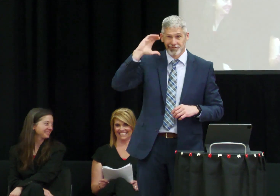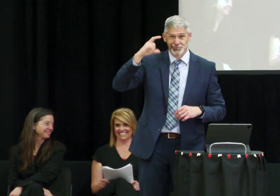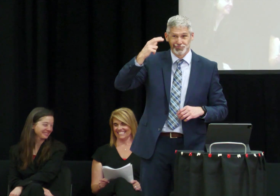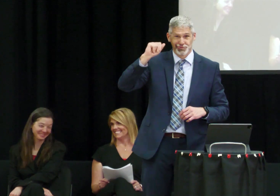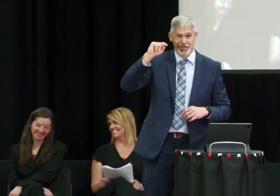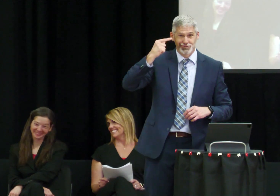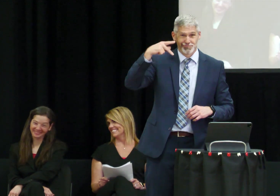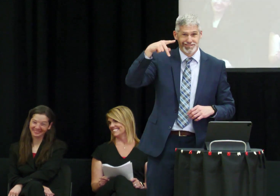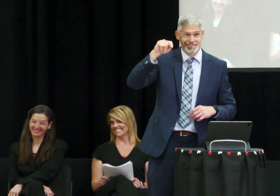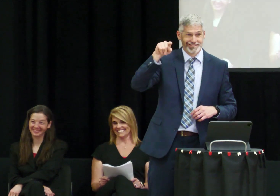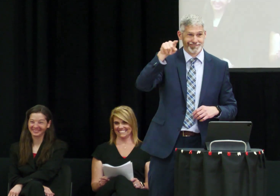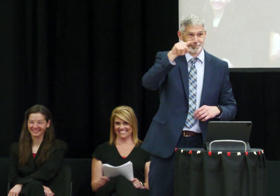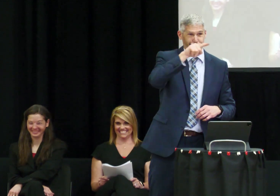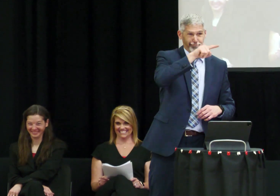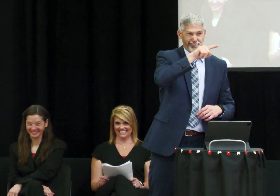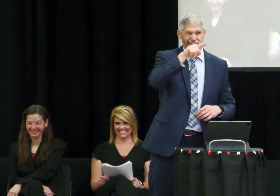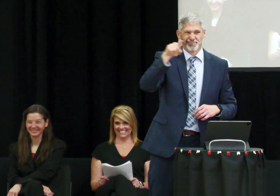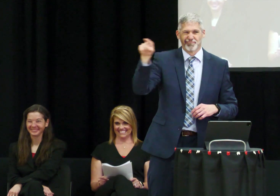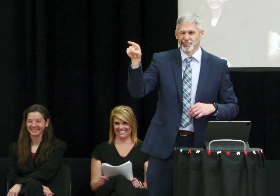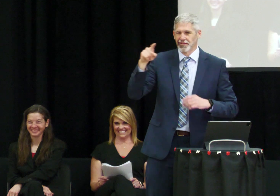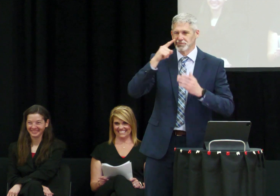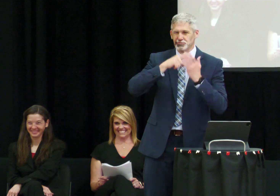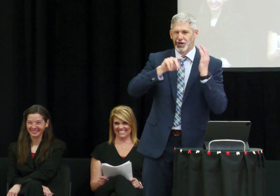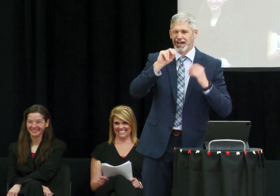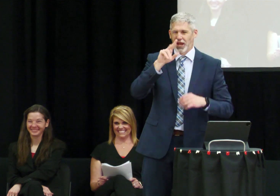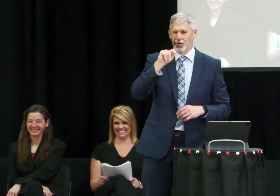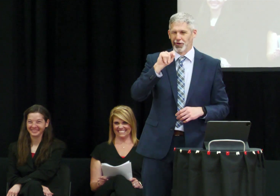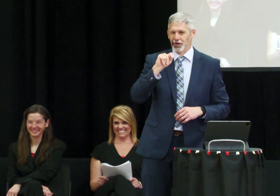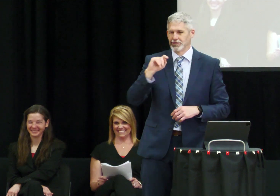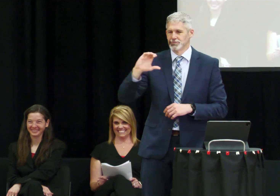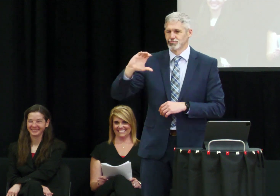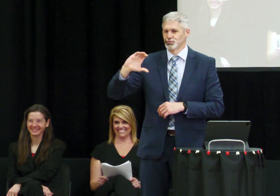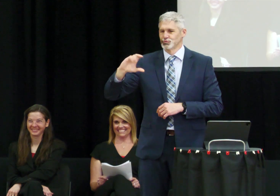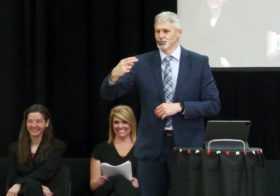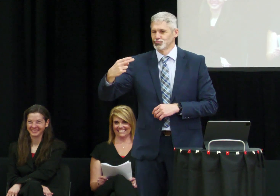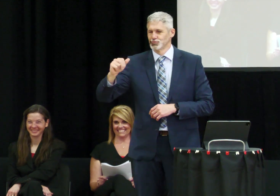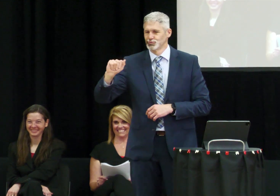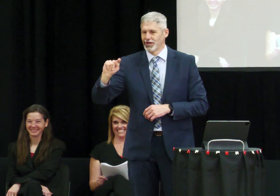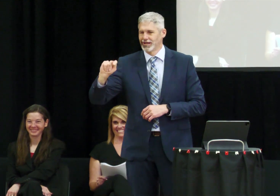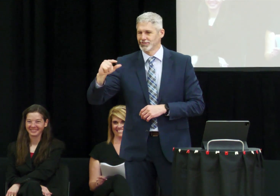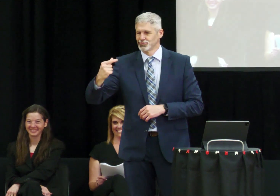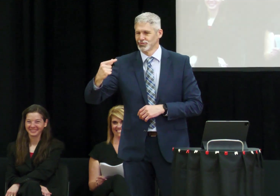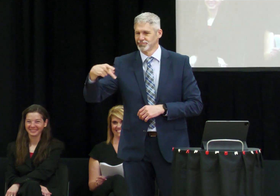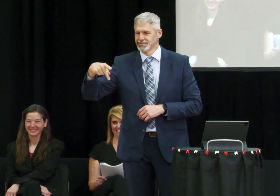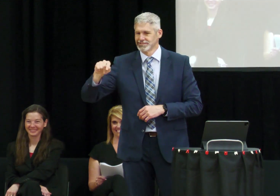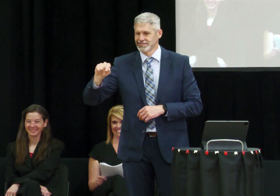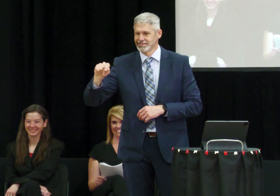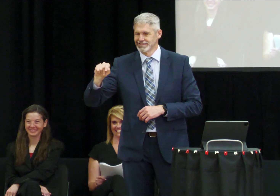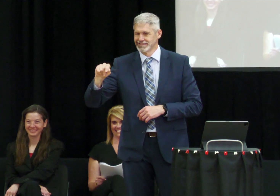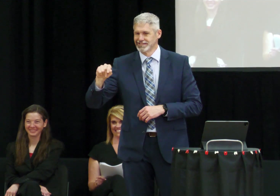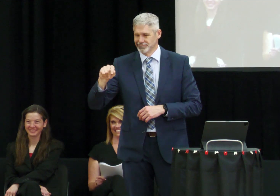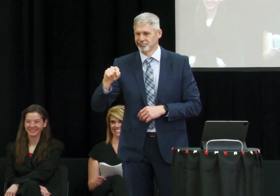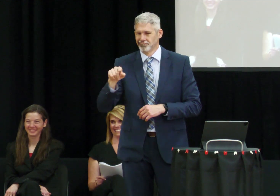Just so that you're aware, ChatGPT, as long as you're familiar with that. If you're not, check that out, students. It's